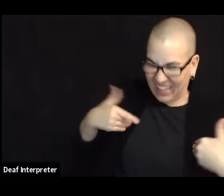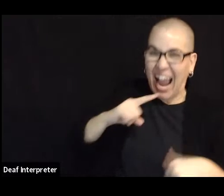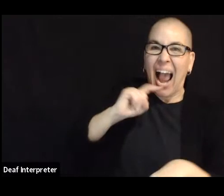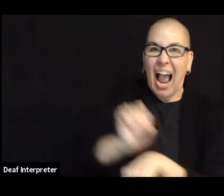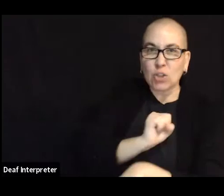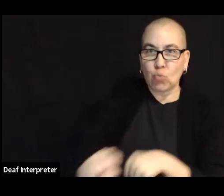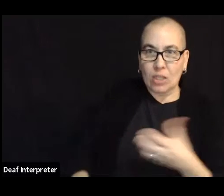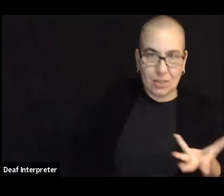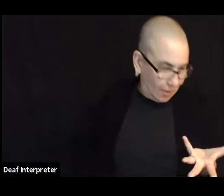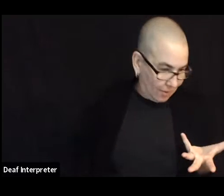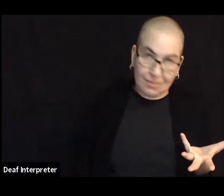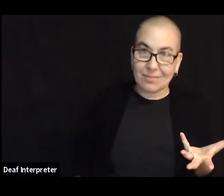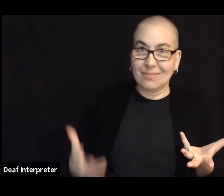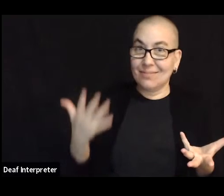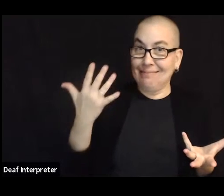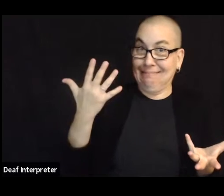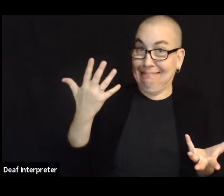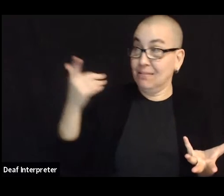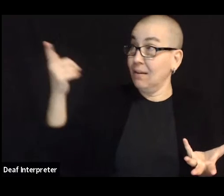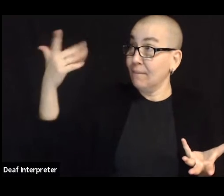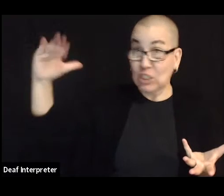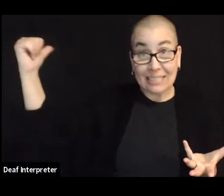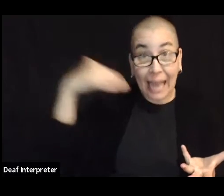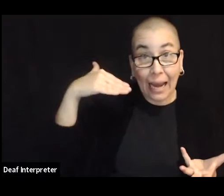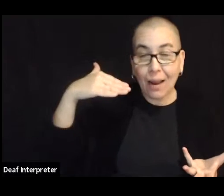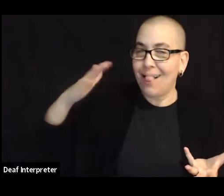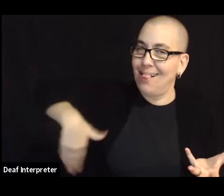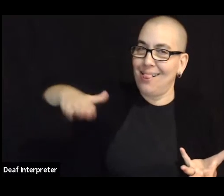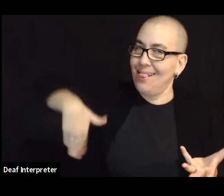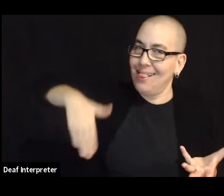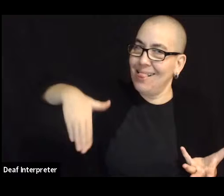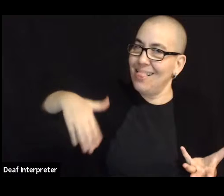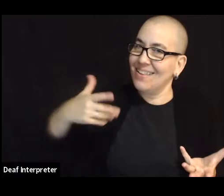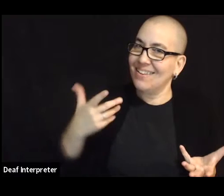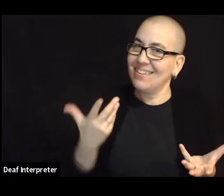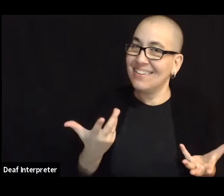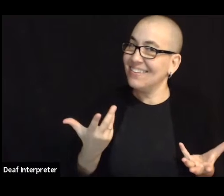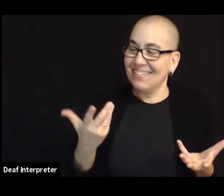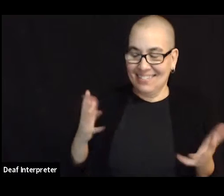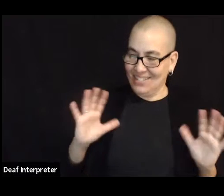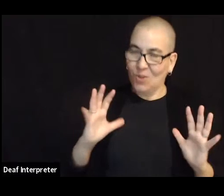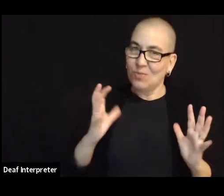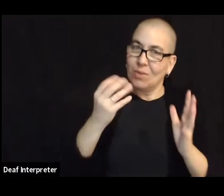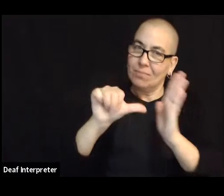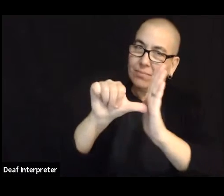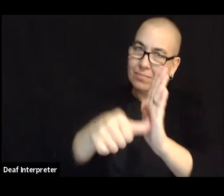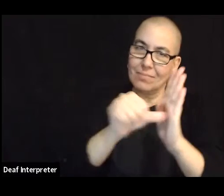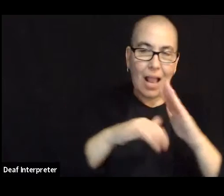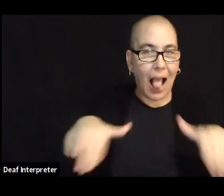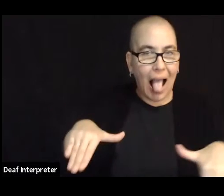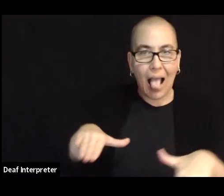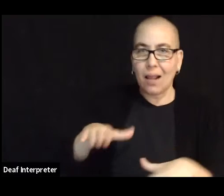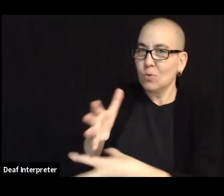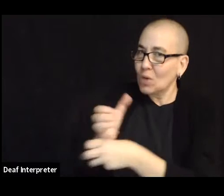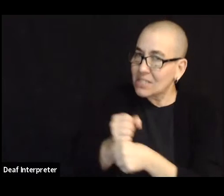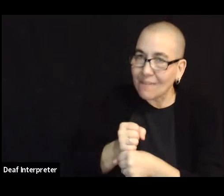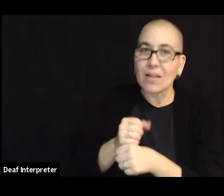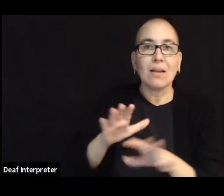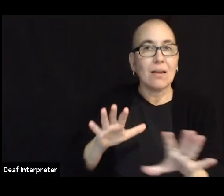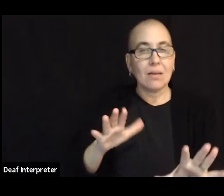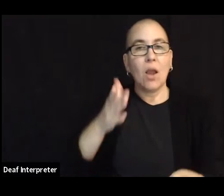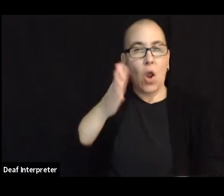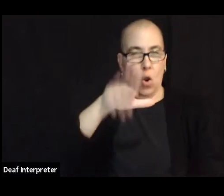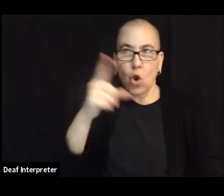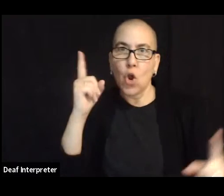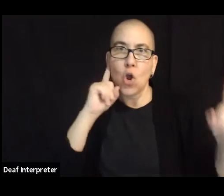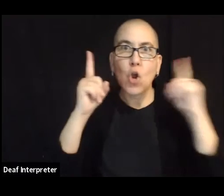arrived. We are hopeful about today's announcement by the federal government, but we need follow through. We have not received